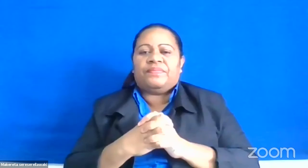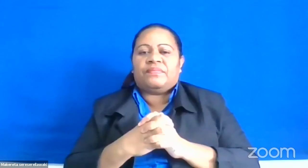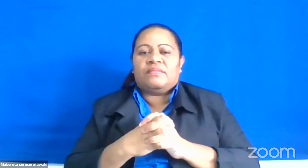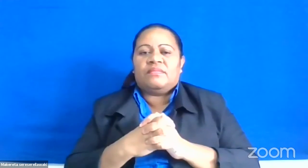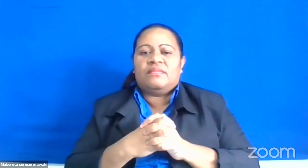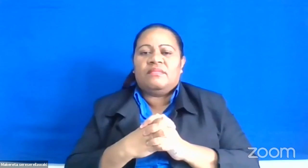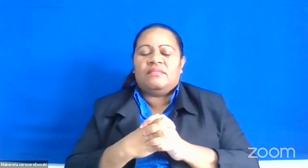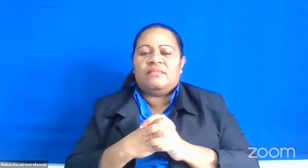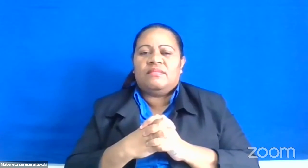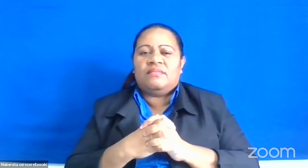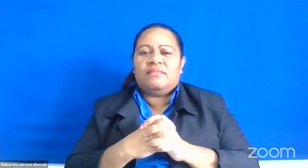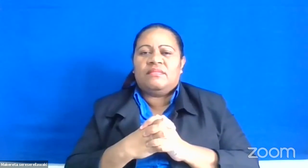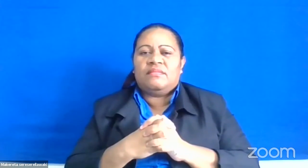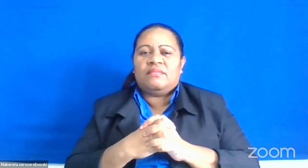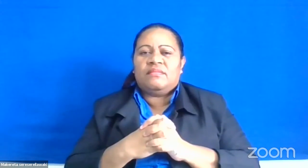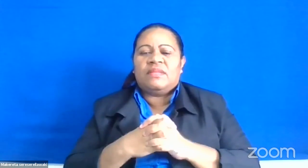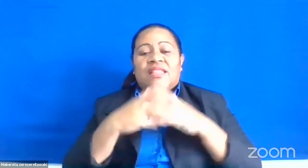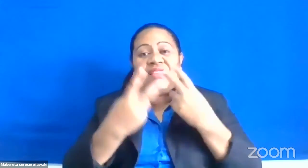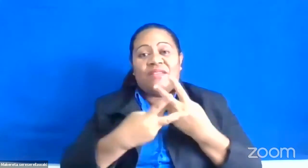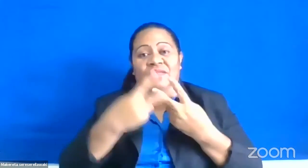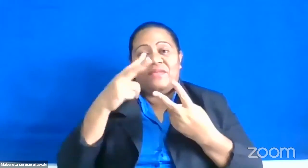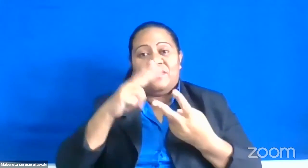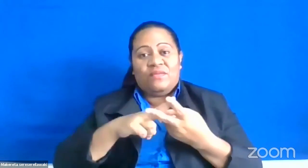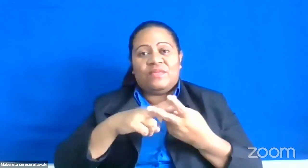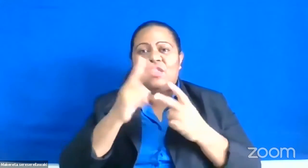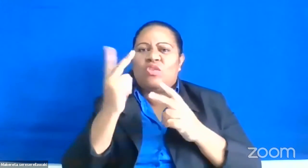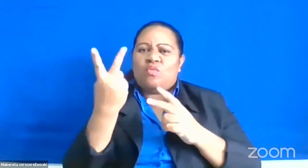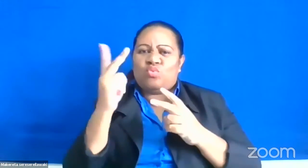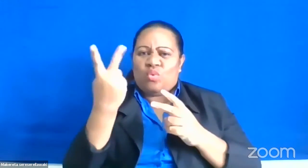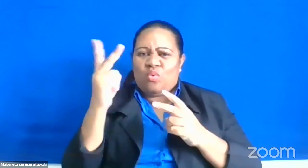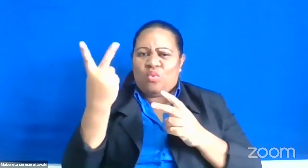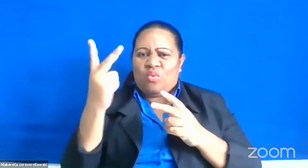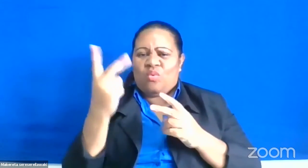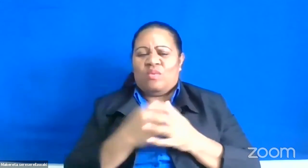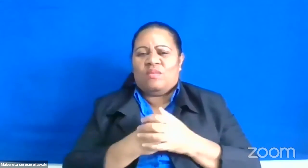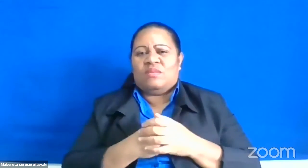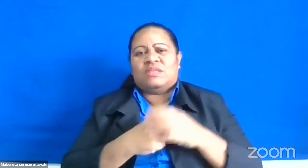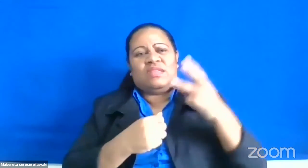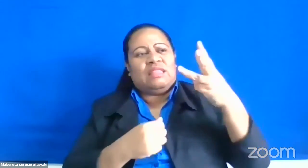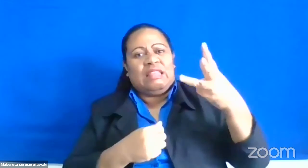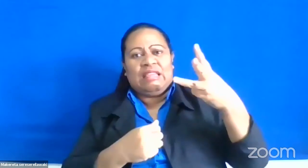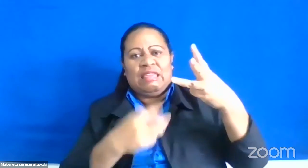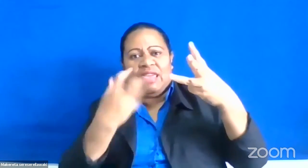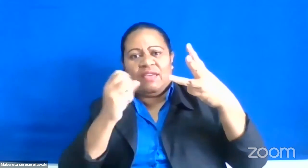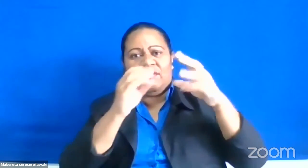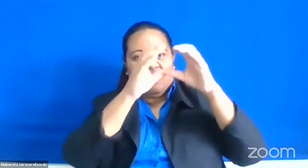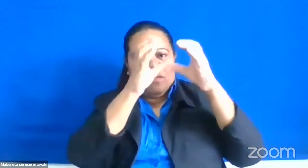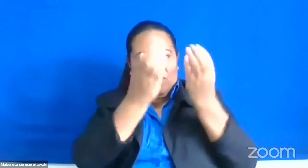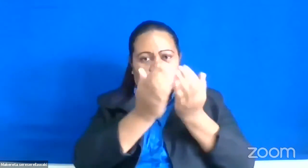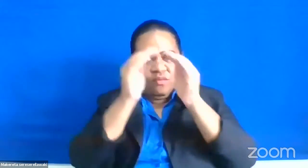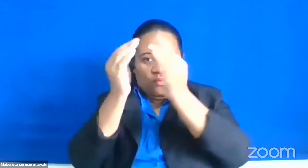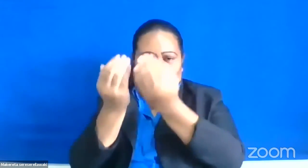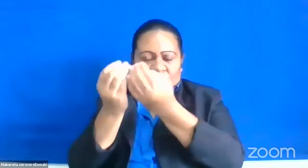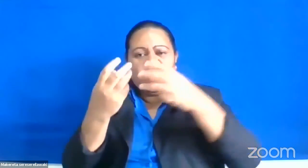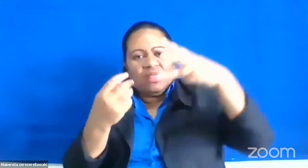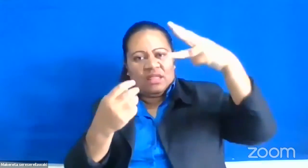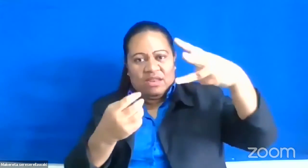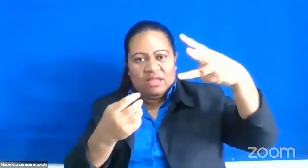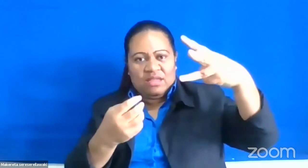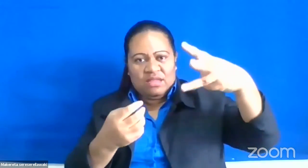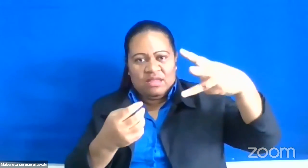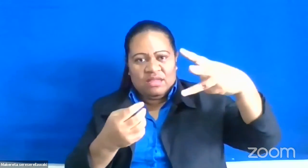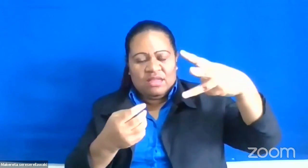fruiting of breadfruit uh more than three in a branch indicates a cyclone in fiji that is